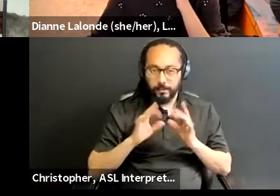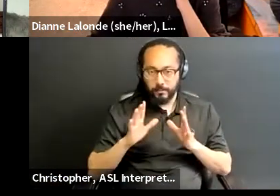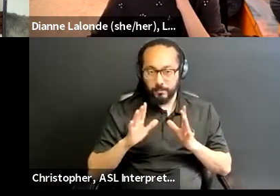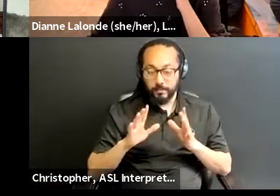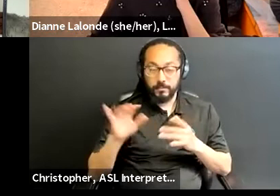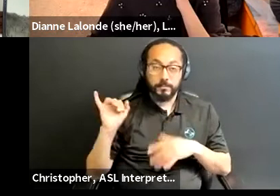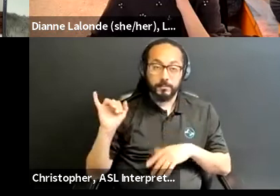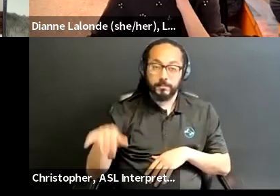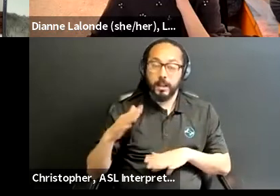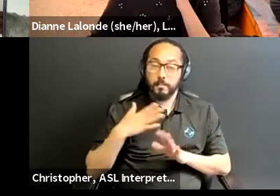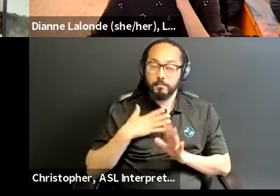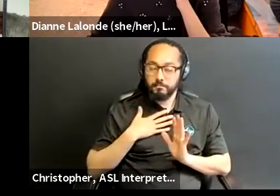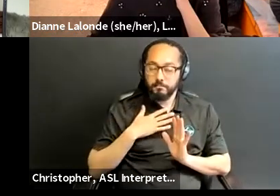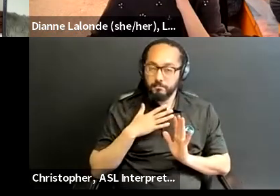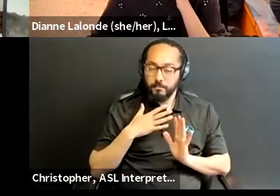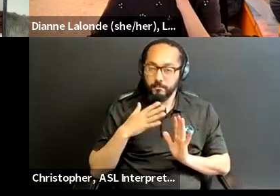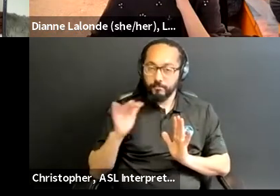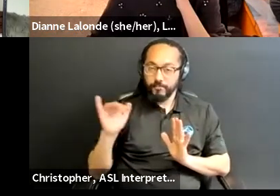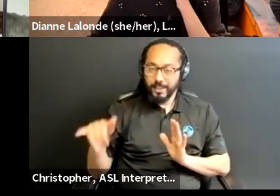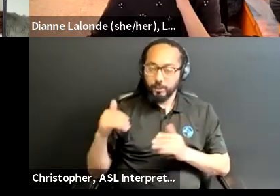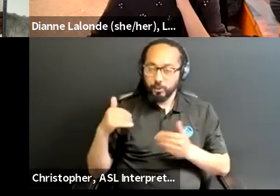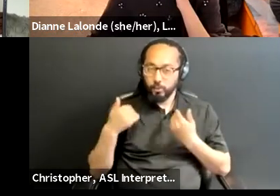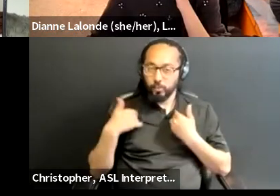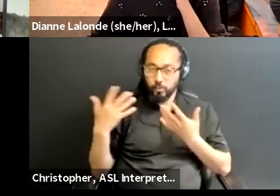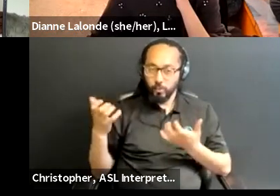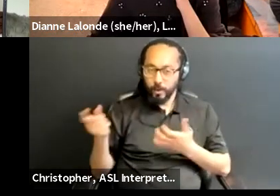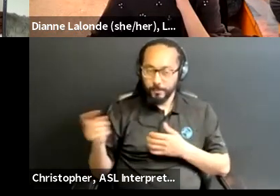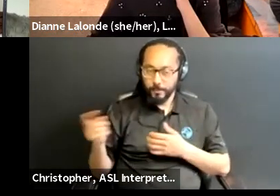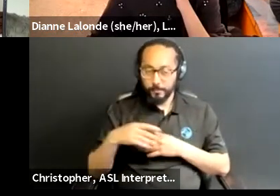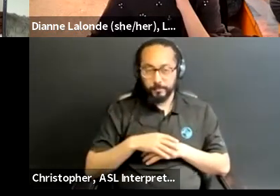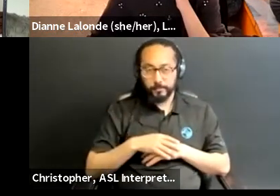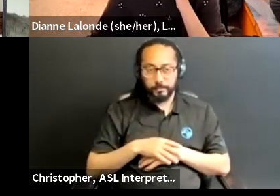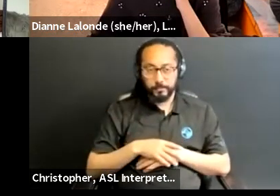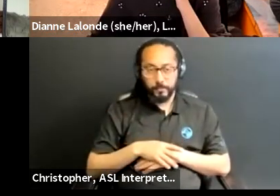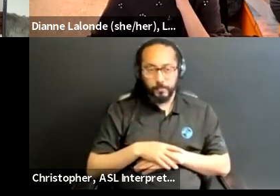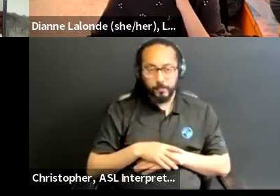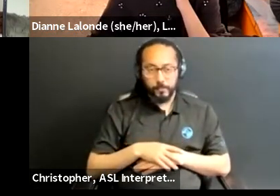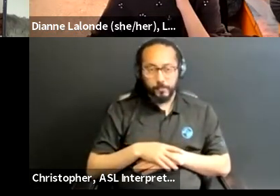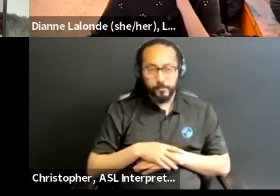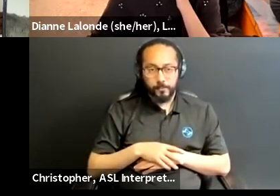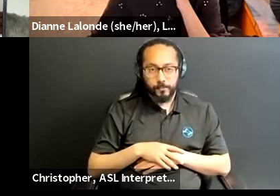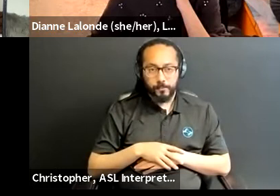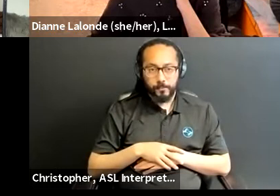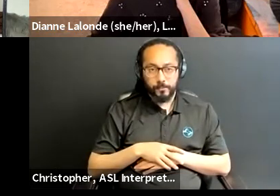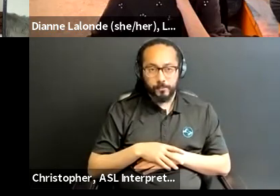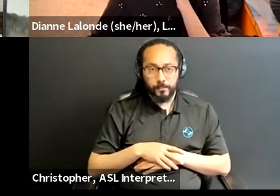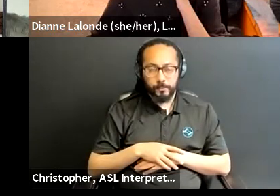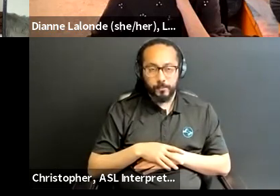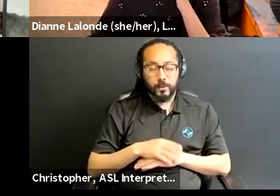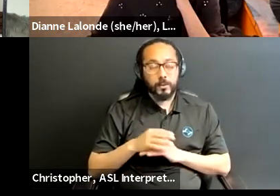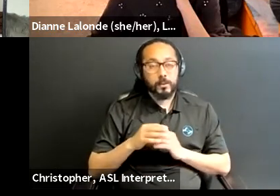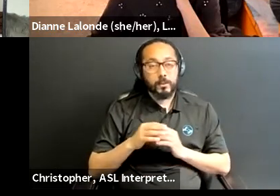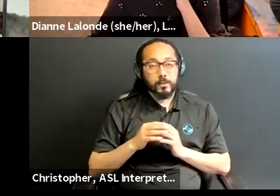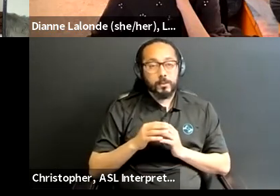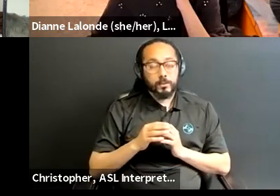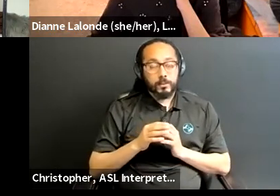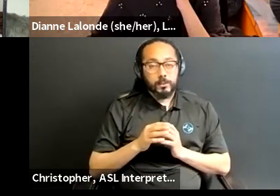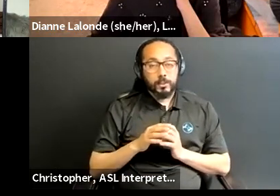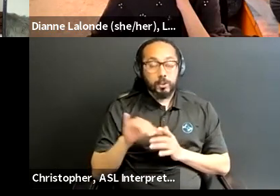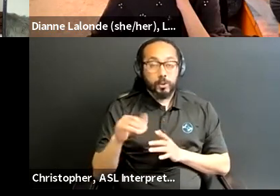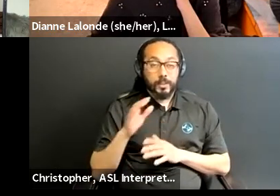from. So I do want to note that this committee would be meeting about